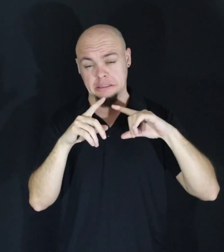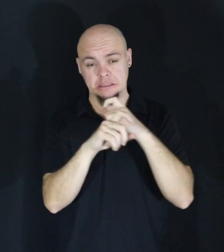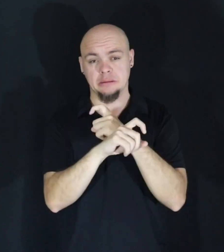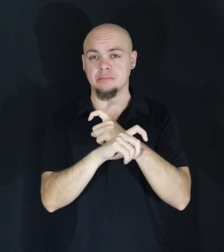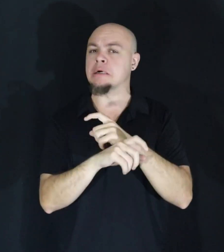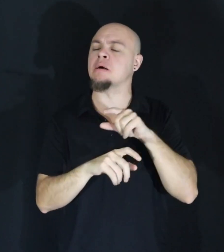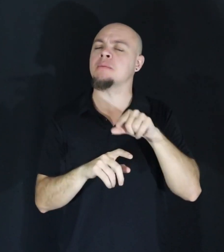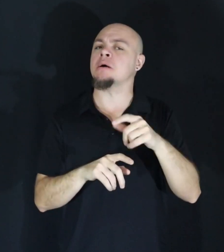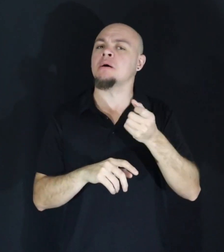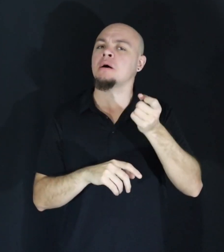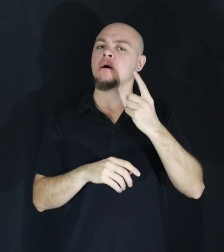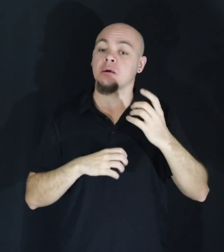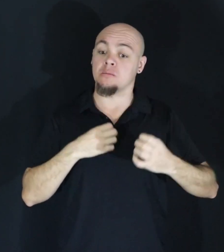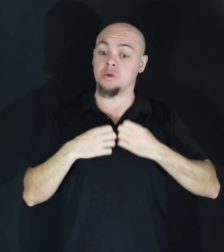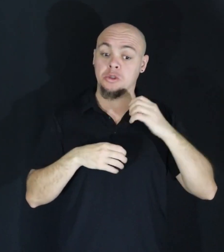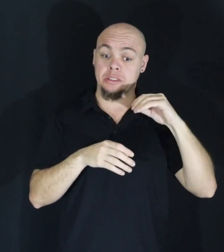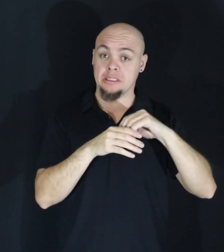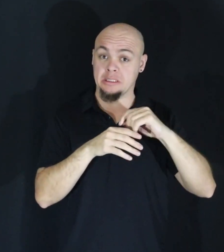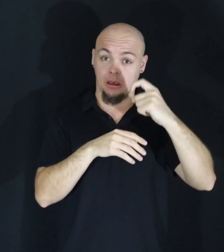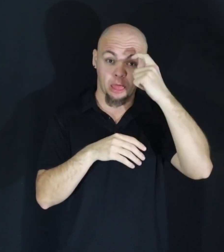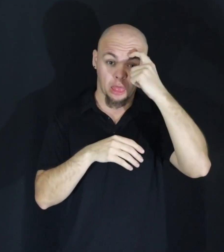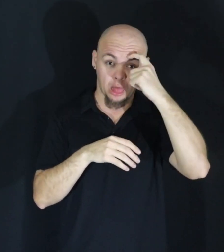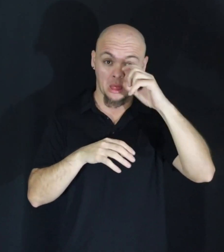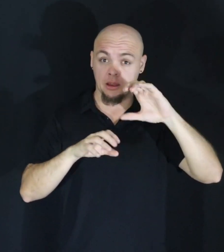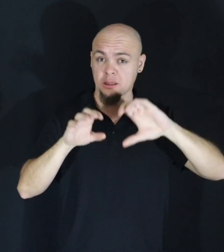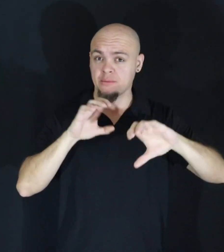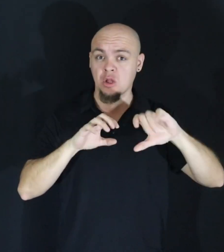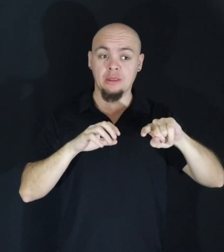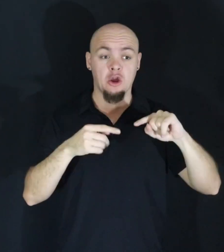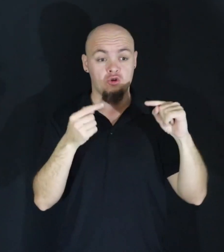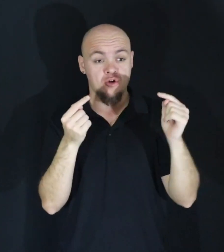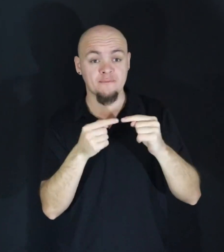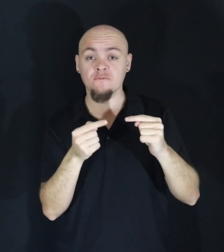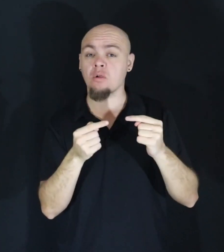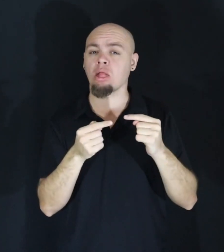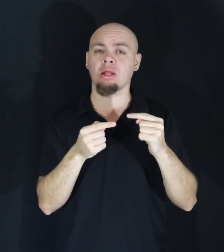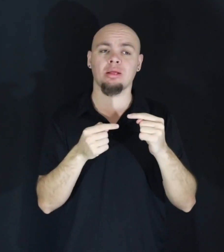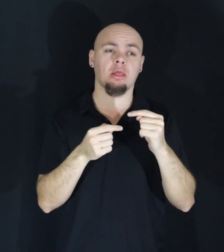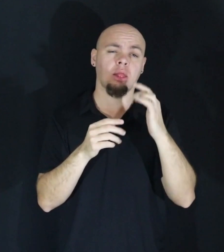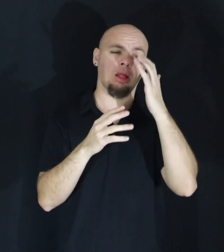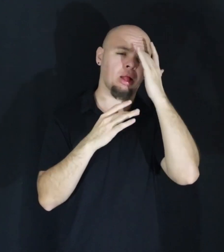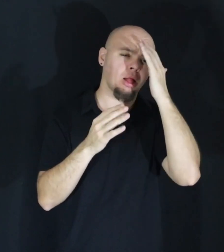of us, and they can be harmful, intoxicating, even addictive.